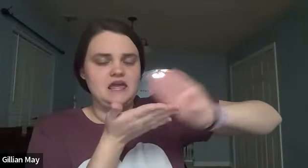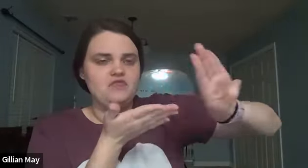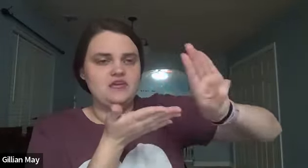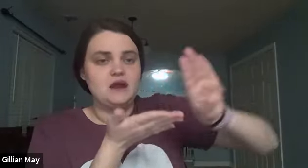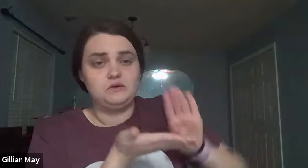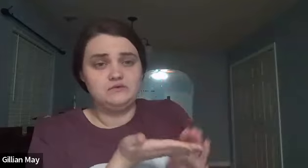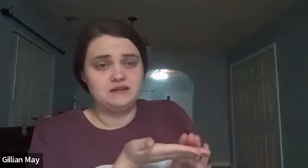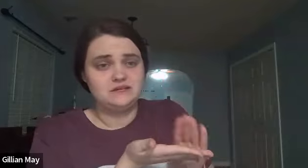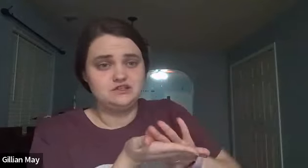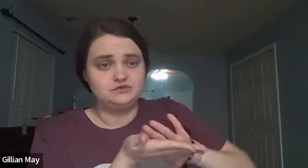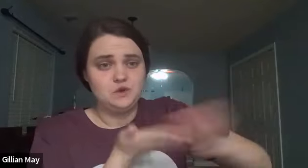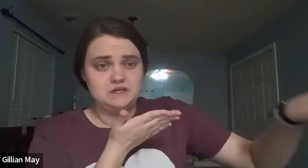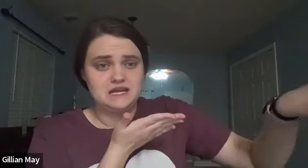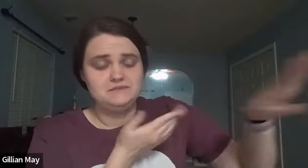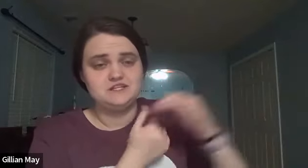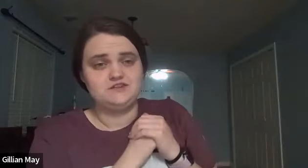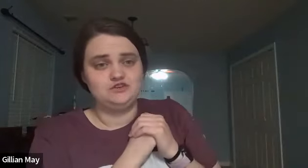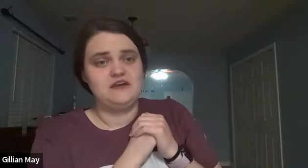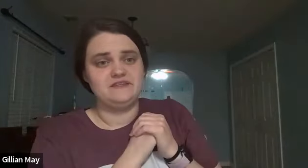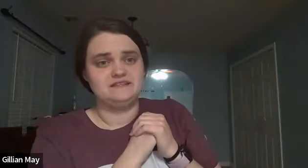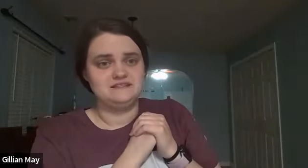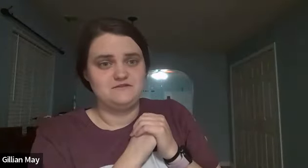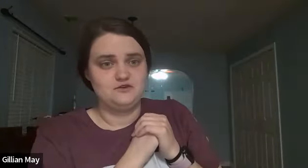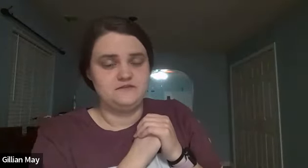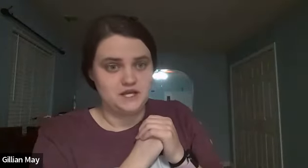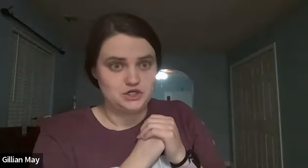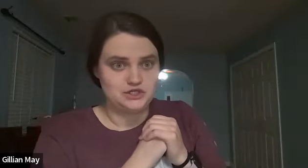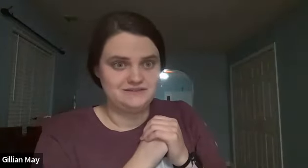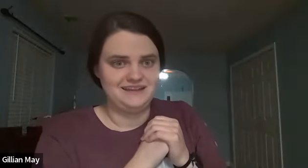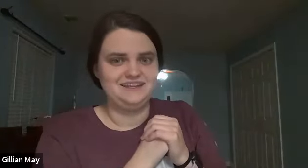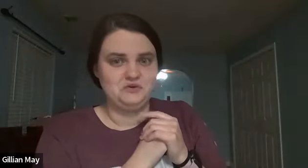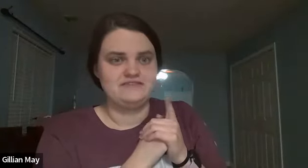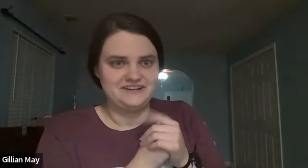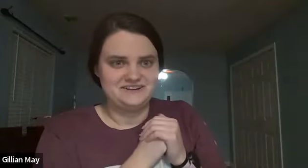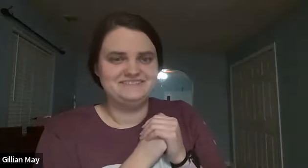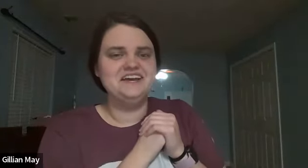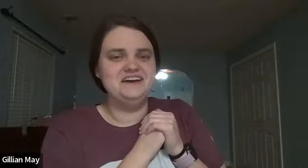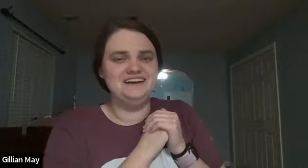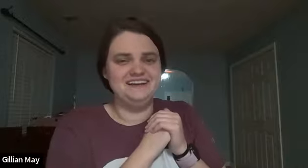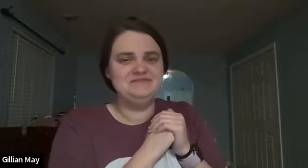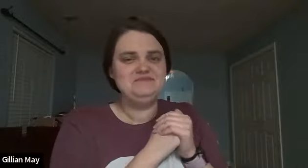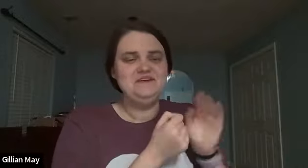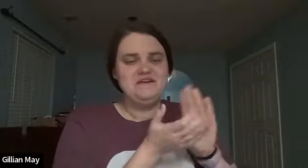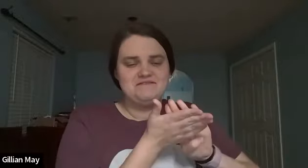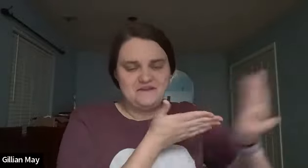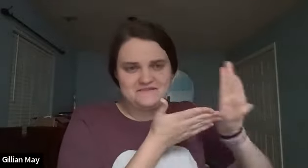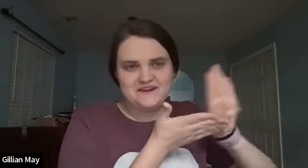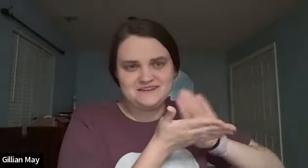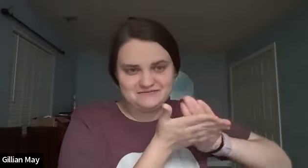And then I will recommend don't do it one time, because if you do that, that's the sign for fired. Like you are fired. Very fun,